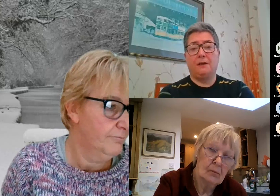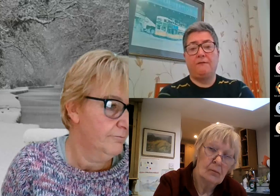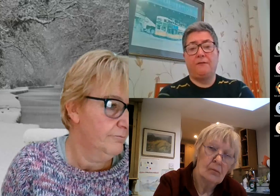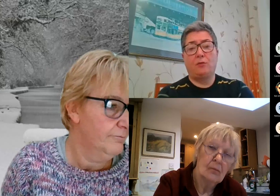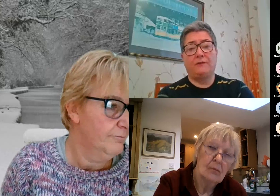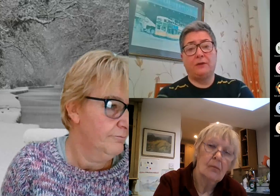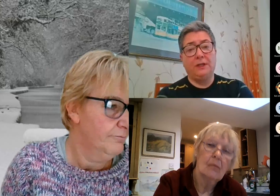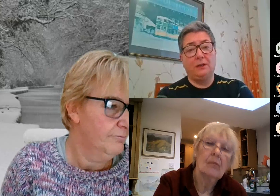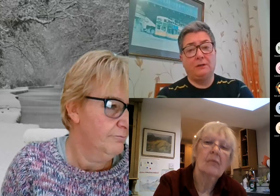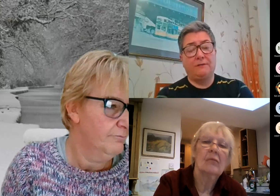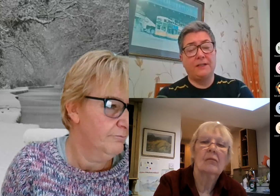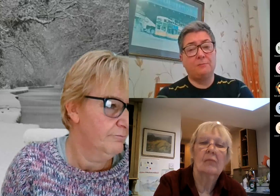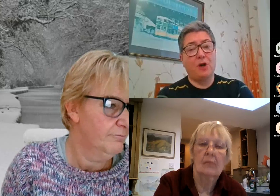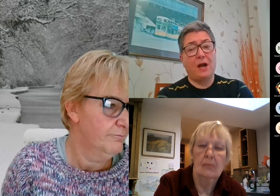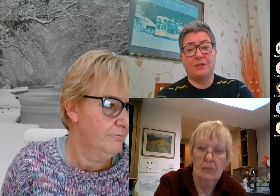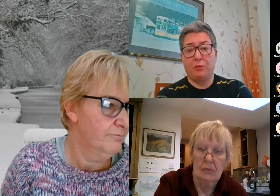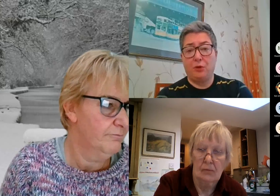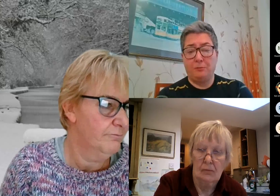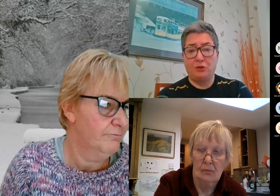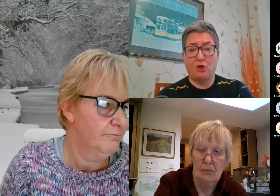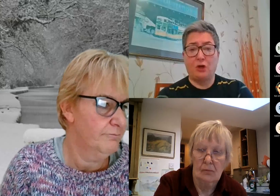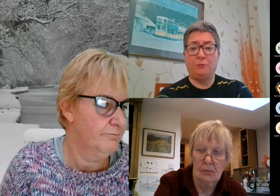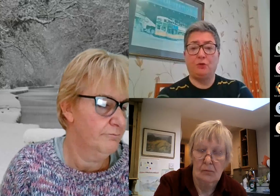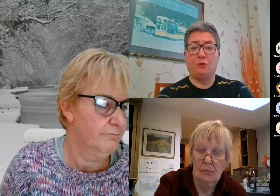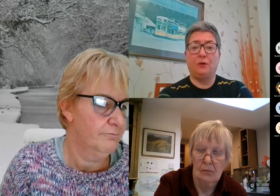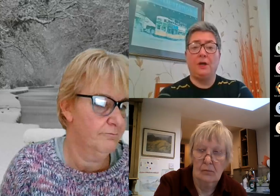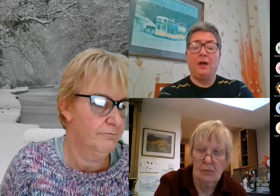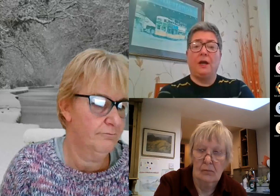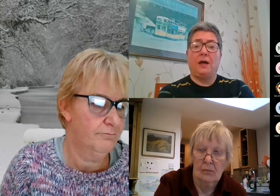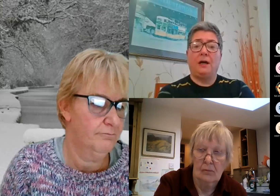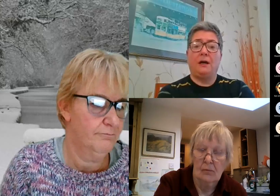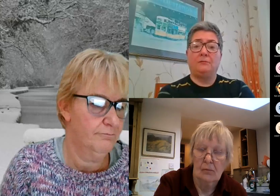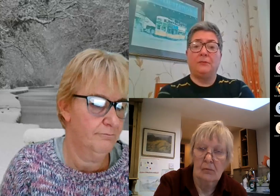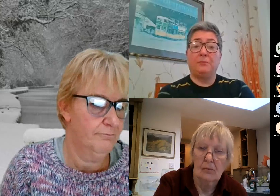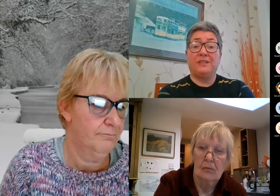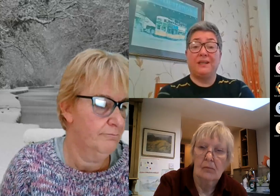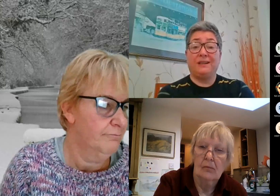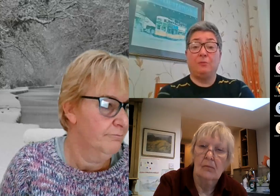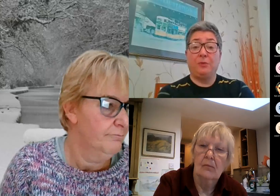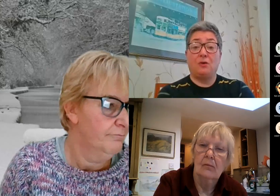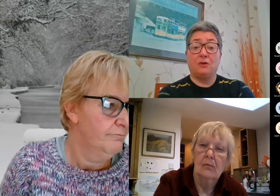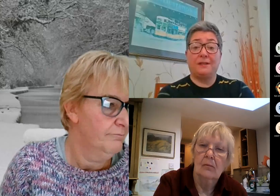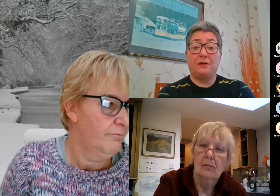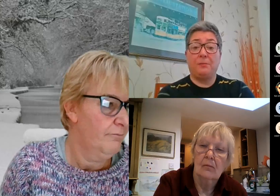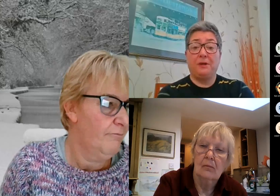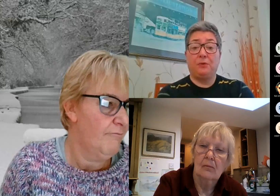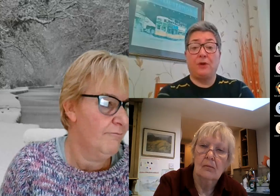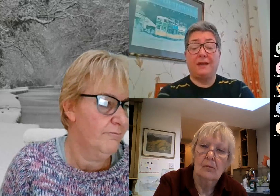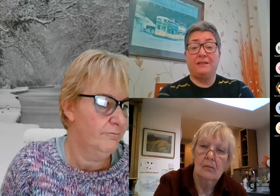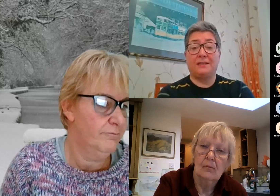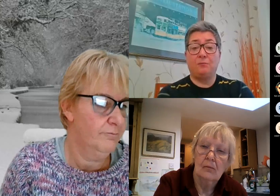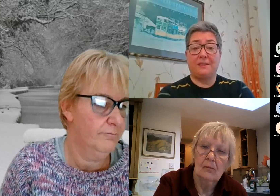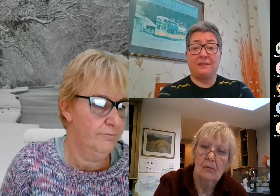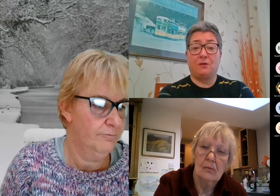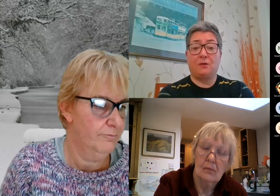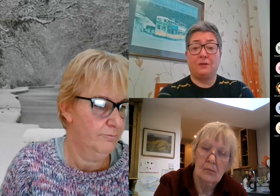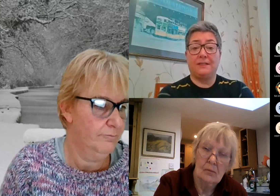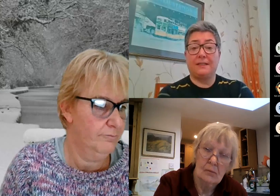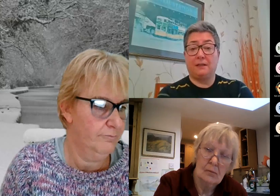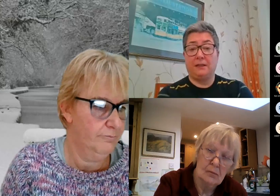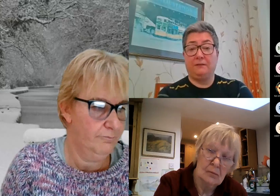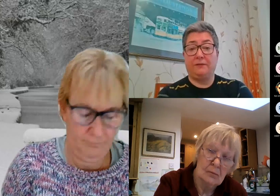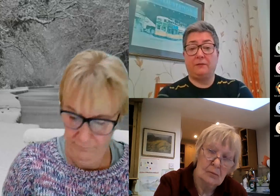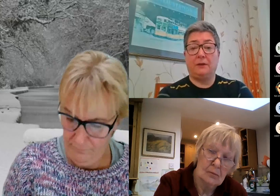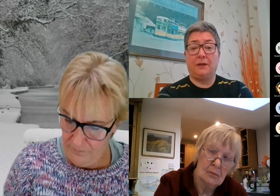case taken forward for legal advice, perhaps an employment tribunal, particularly because there are people getting